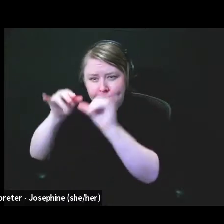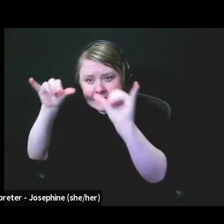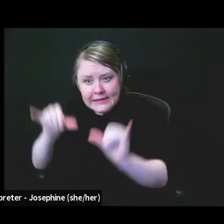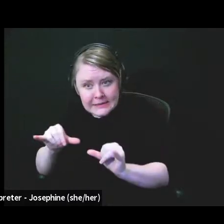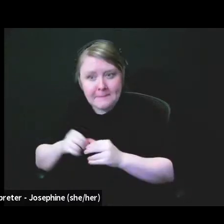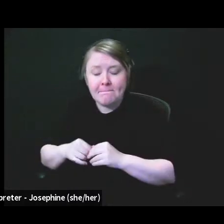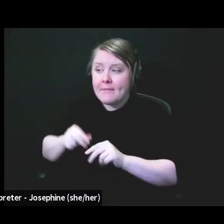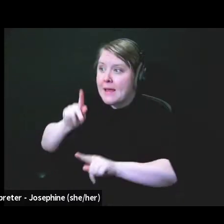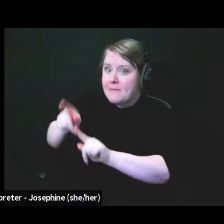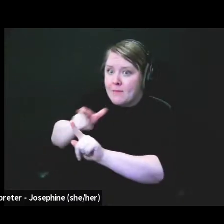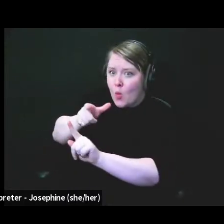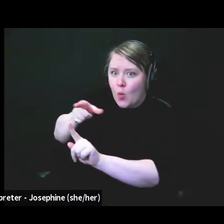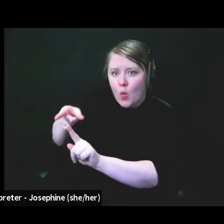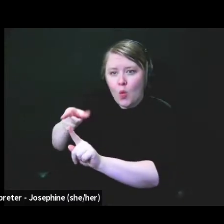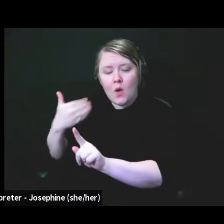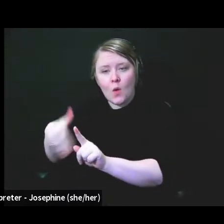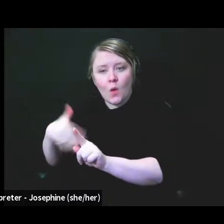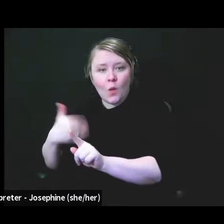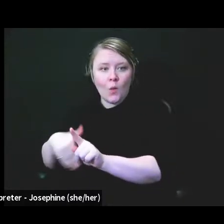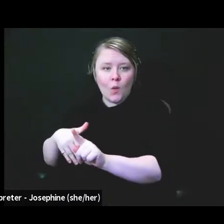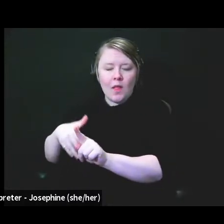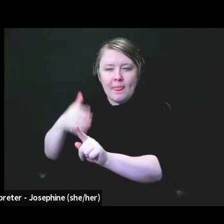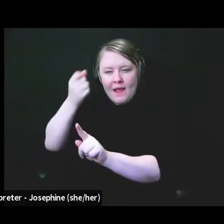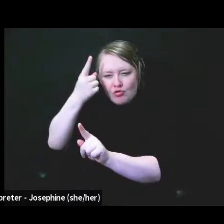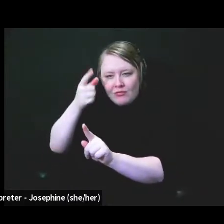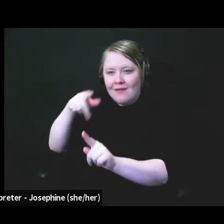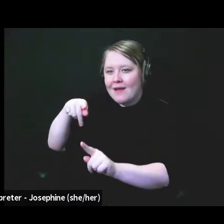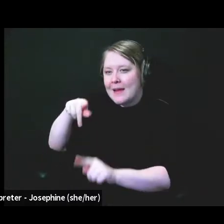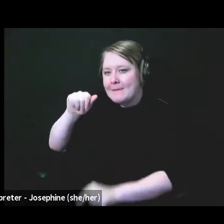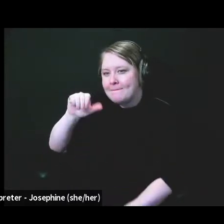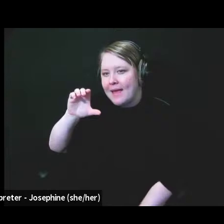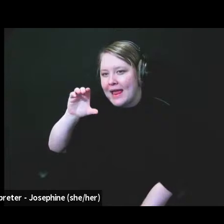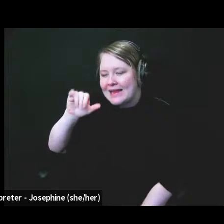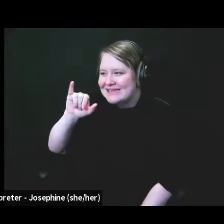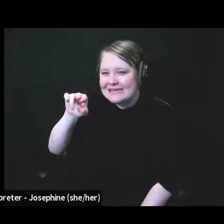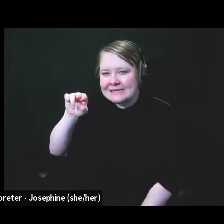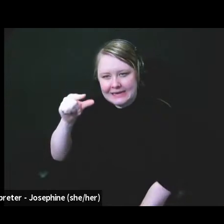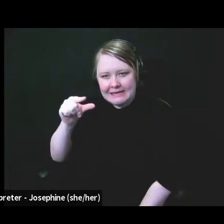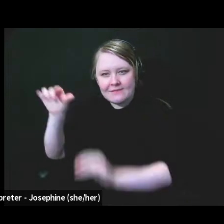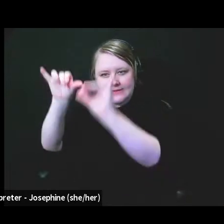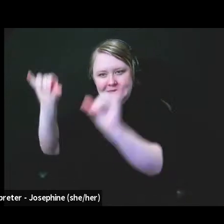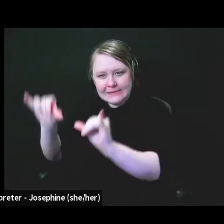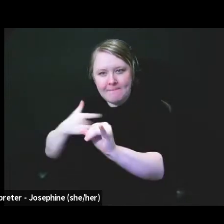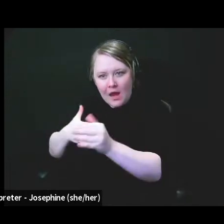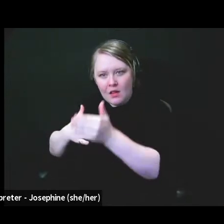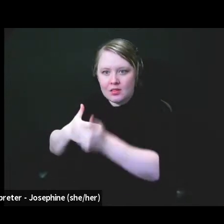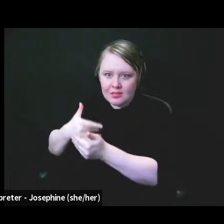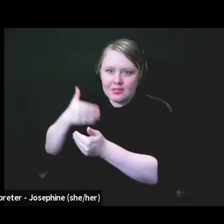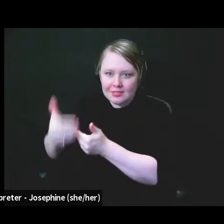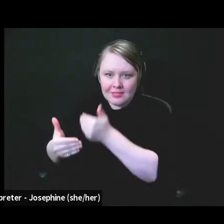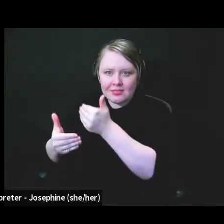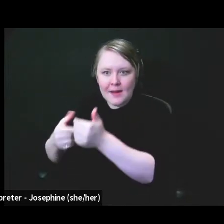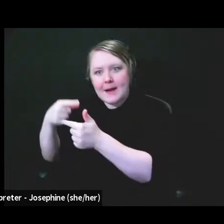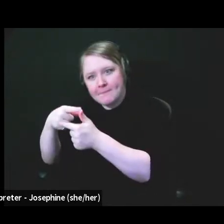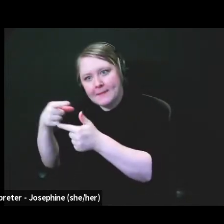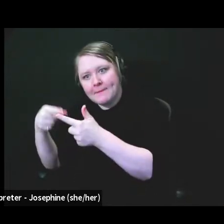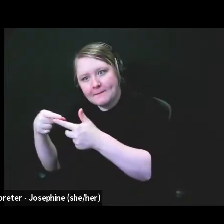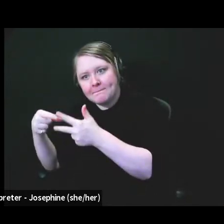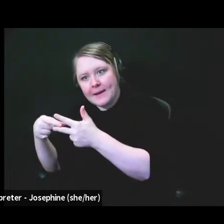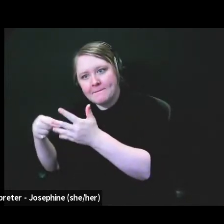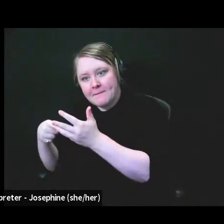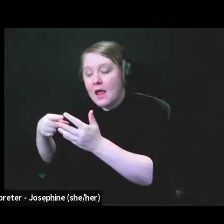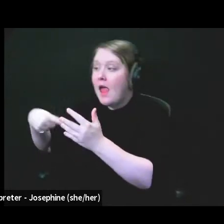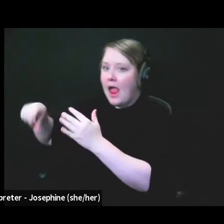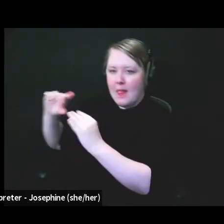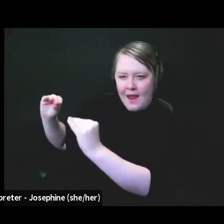really adept at like the pacing of systems, and folks who are willing to give me instruction about how